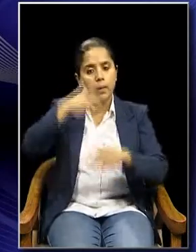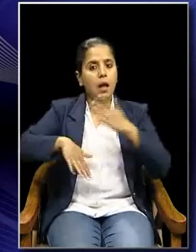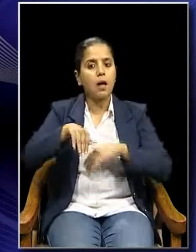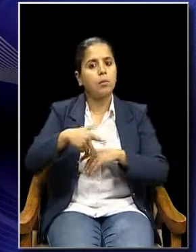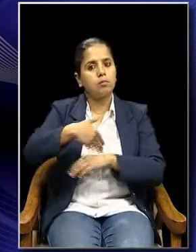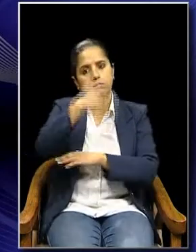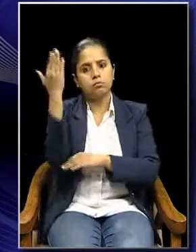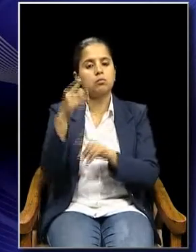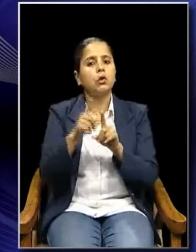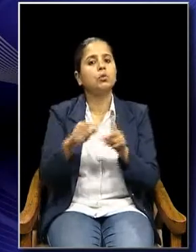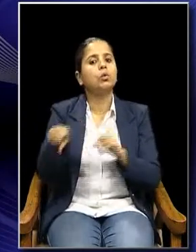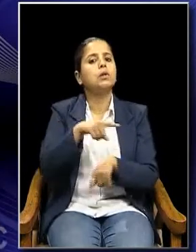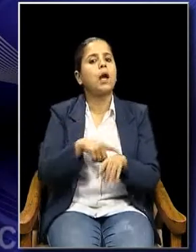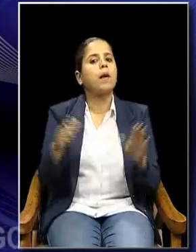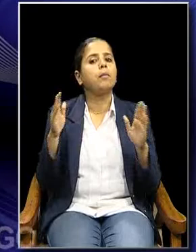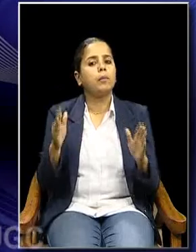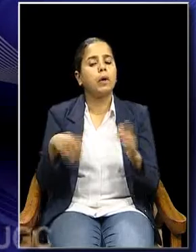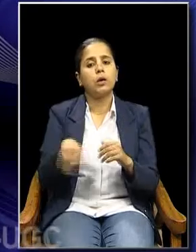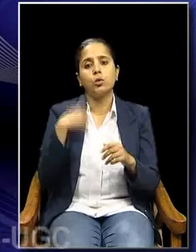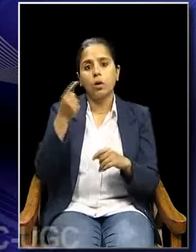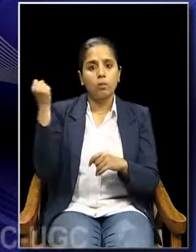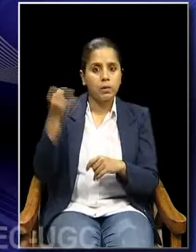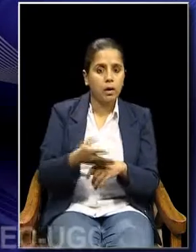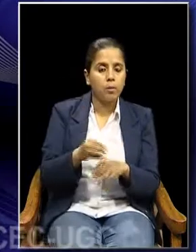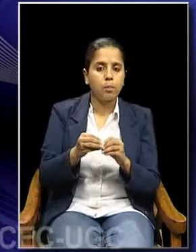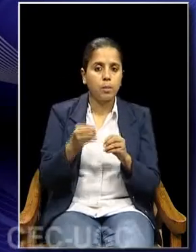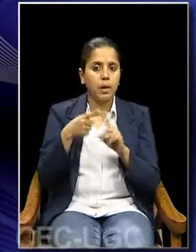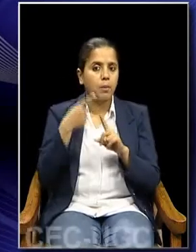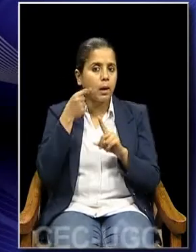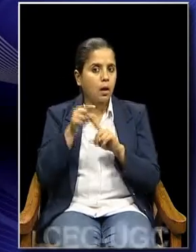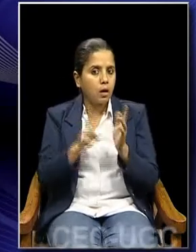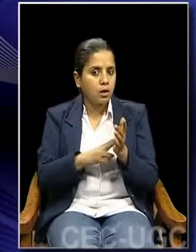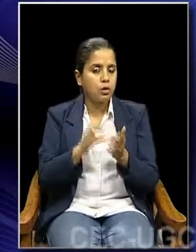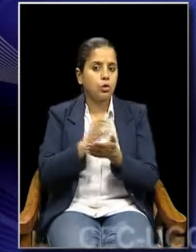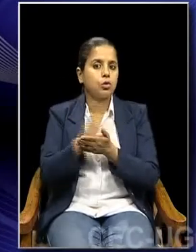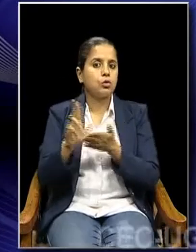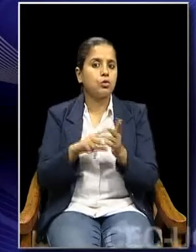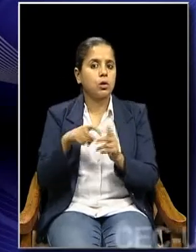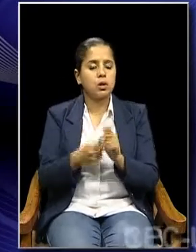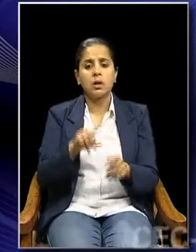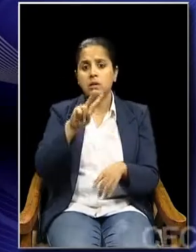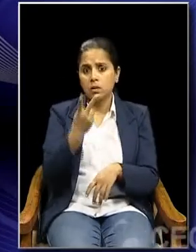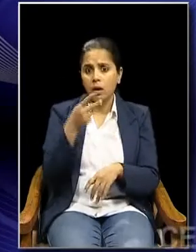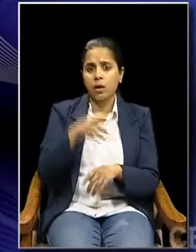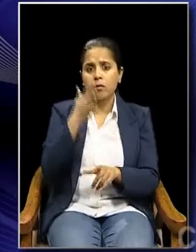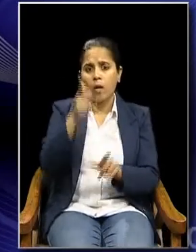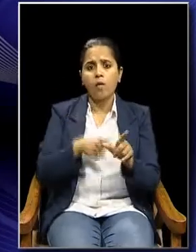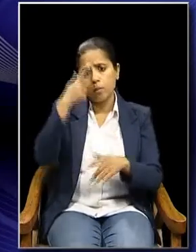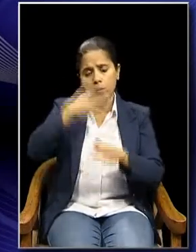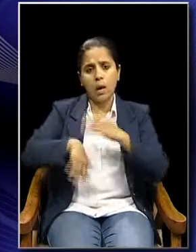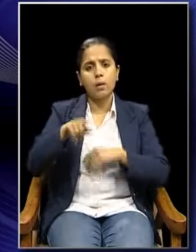at that point of time, and scholars like Bipin Chandra they have argued that the second 5-year plan it was based on